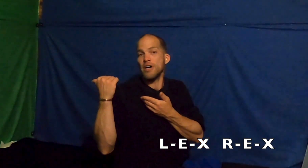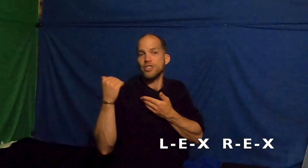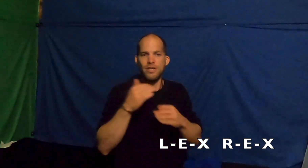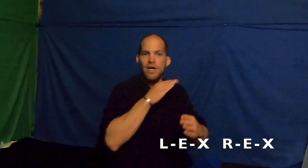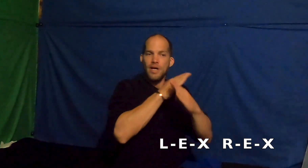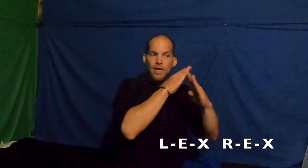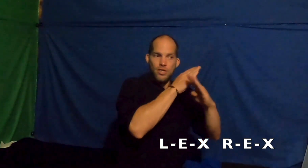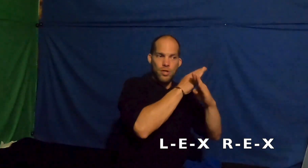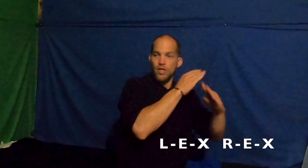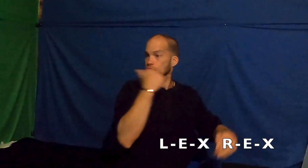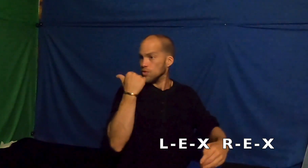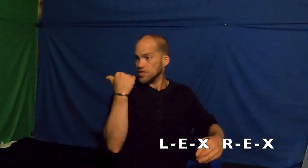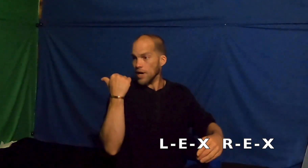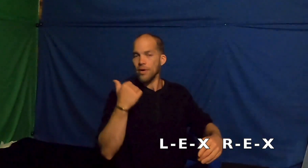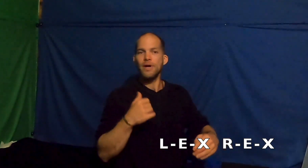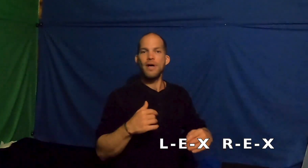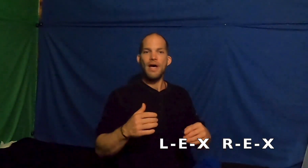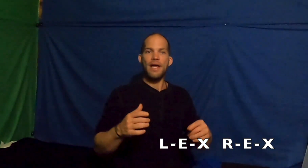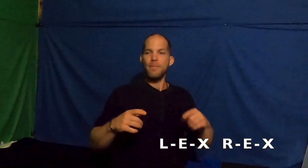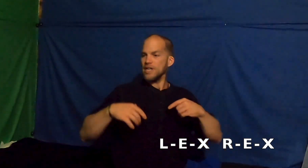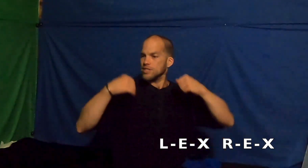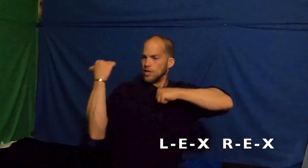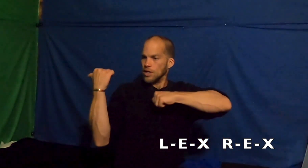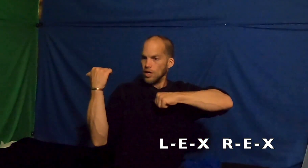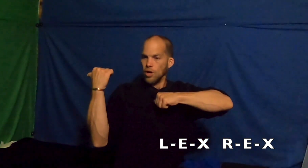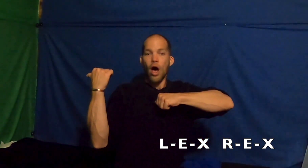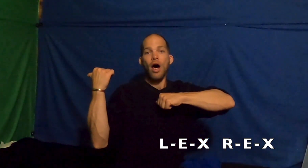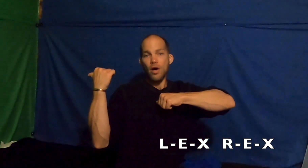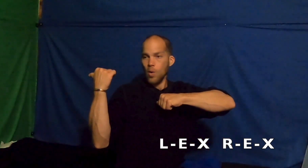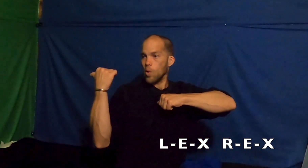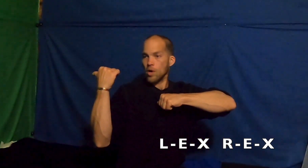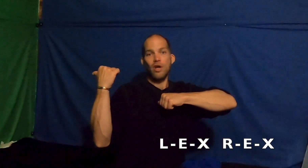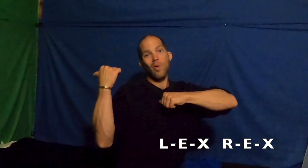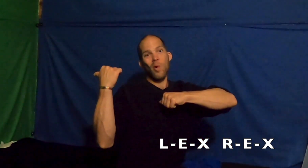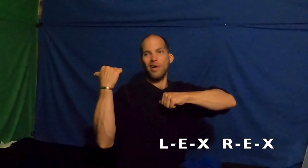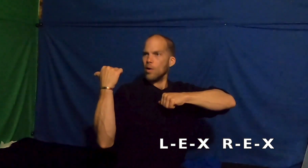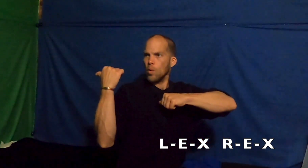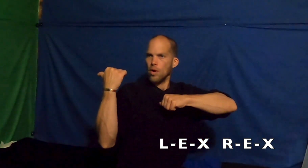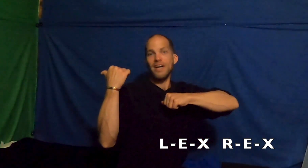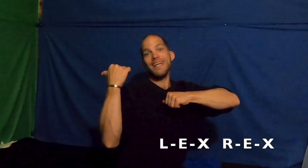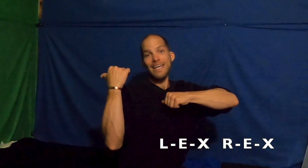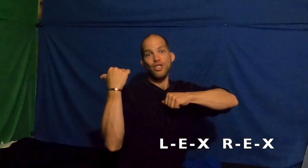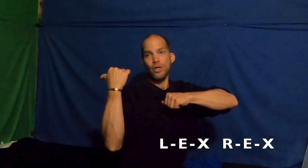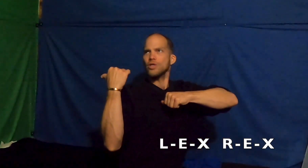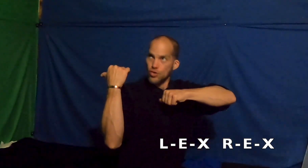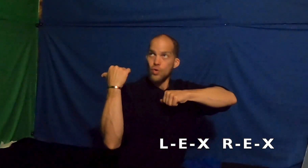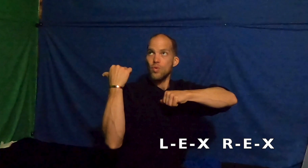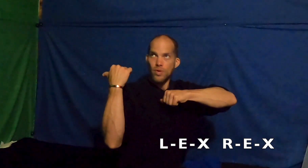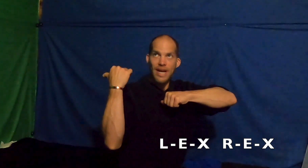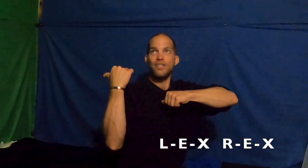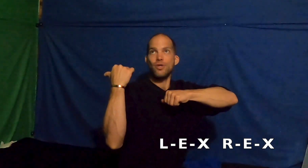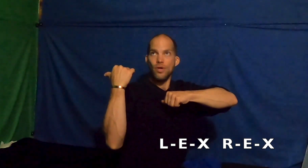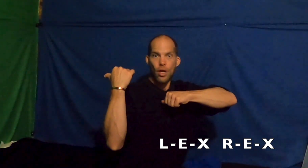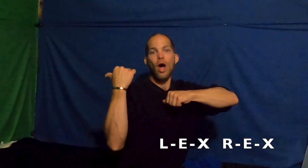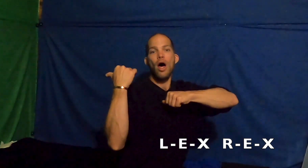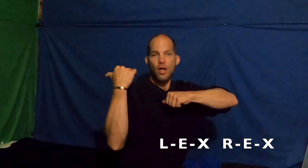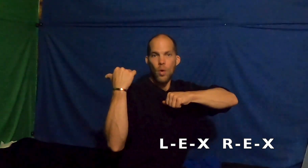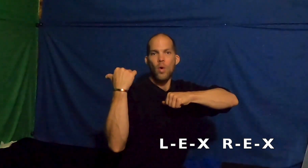expression to the true center, and it means law or Lord or nature, true nature, law, lore,